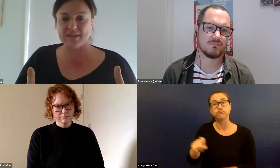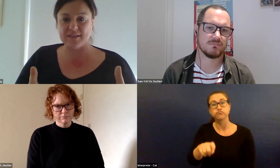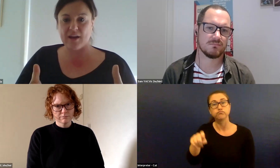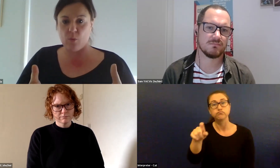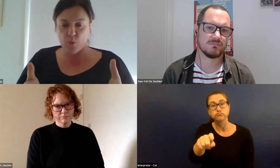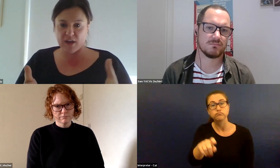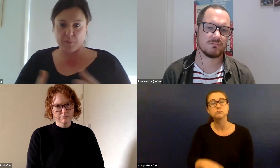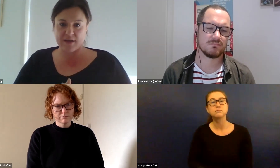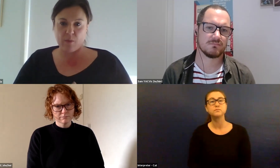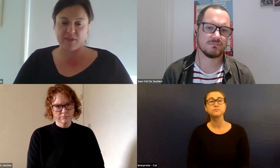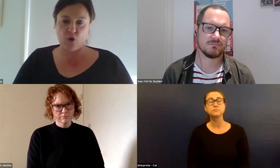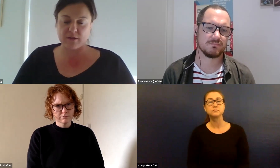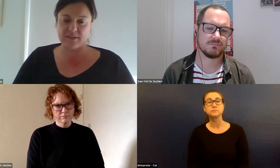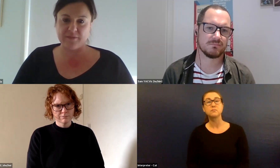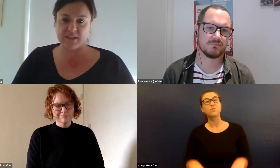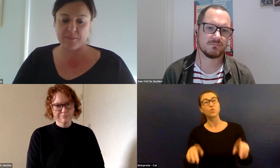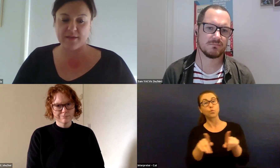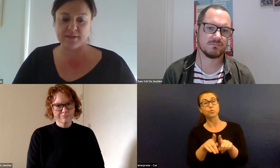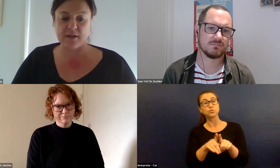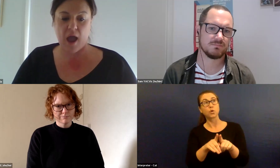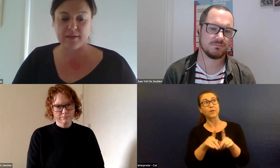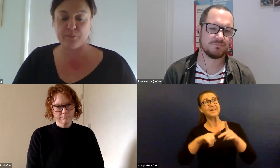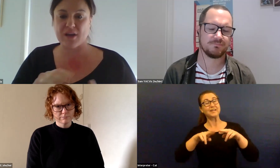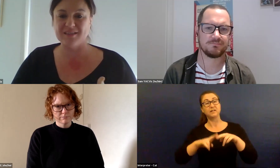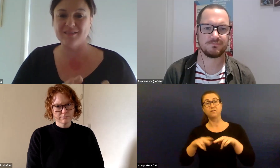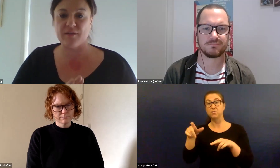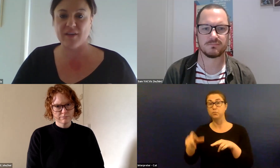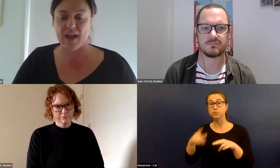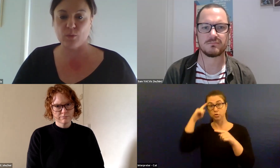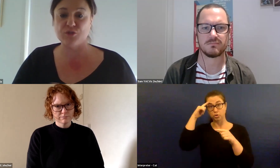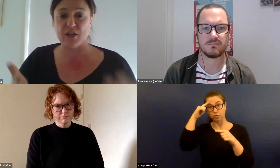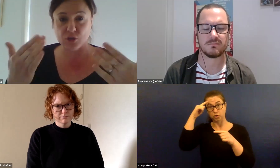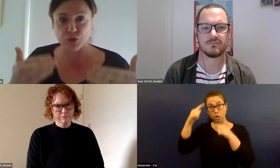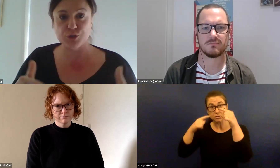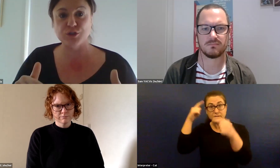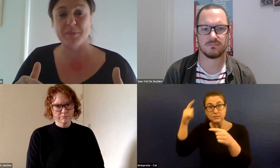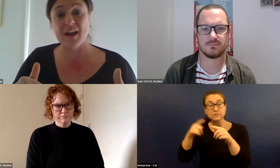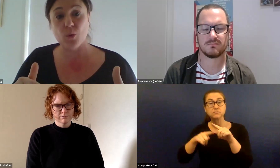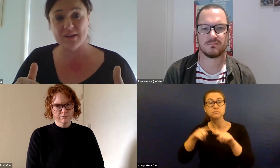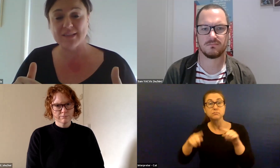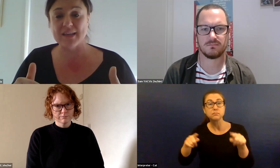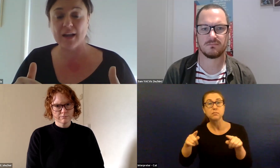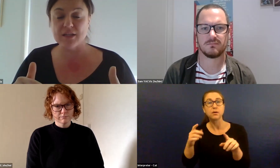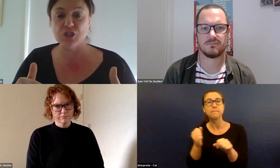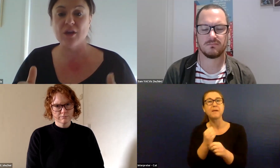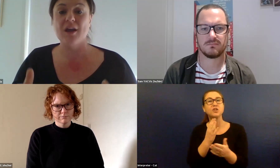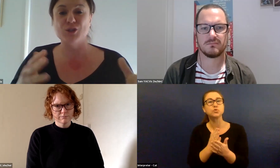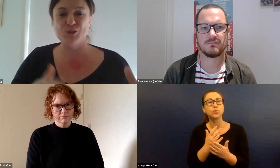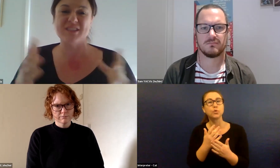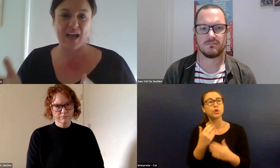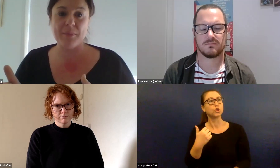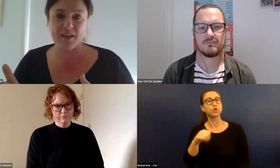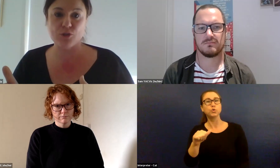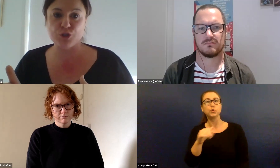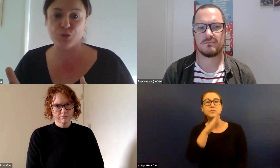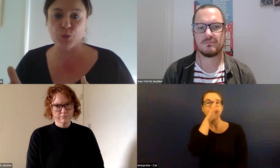you would consider when working with someone with a cognitive disability, like the breaking down of language, making sure you use plain or easy English. Use